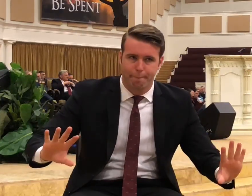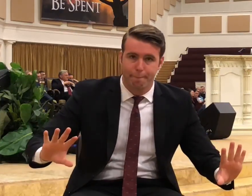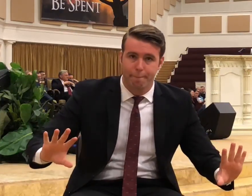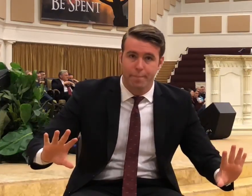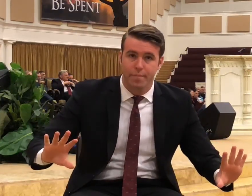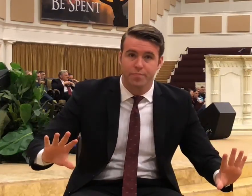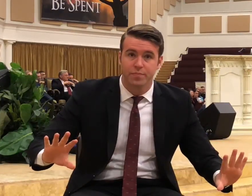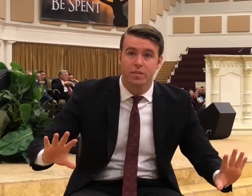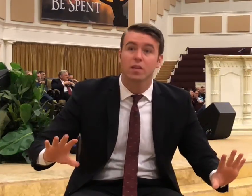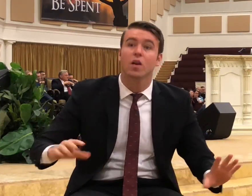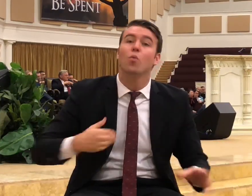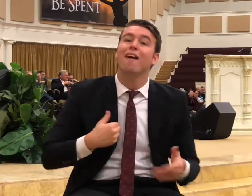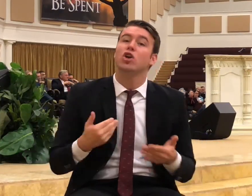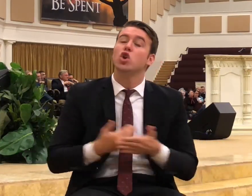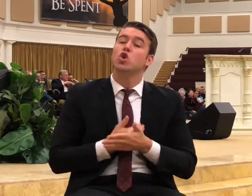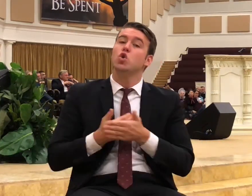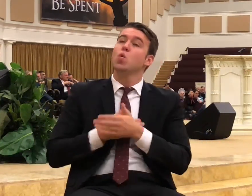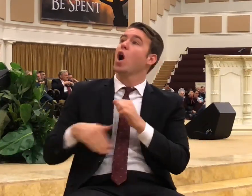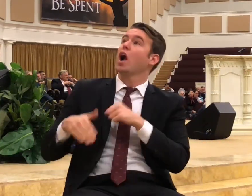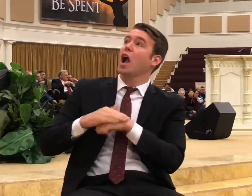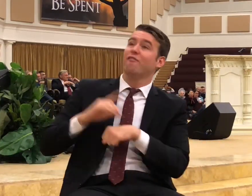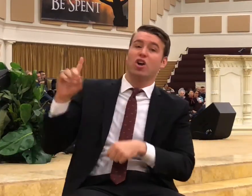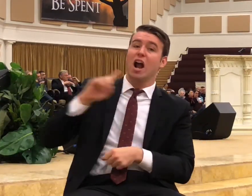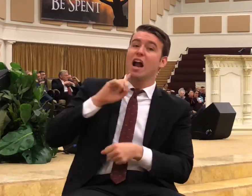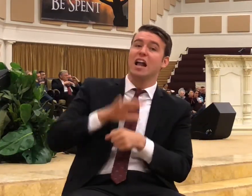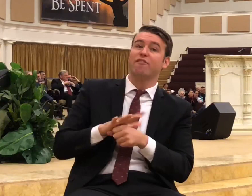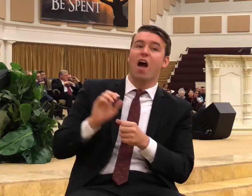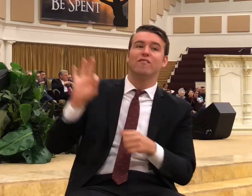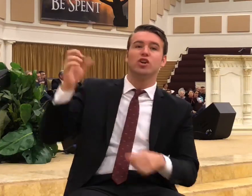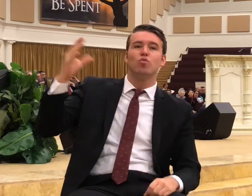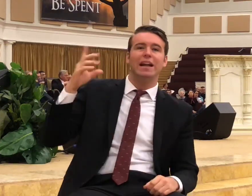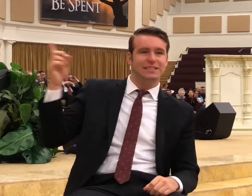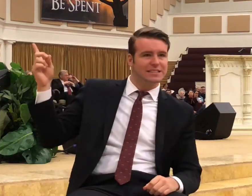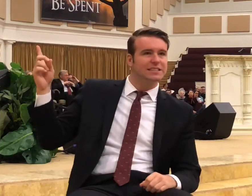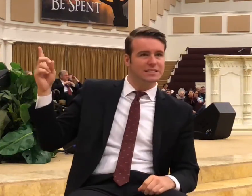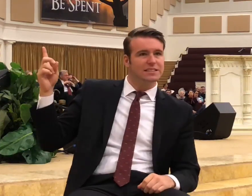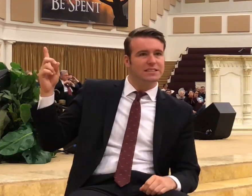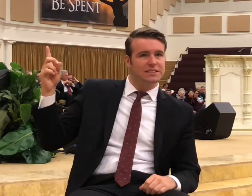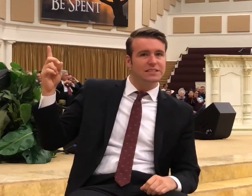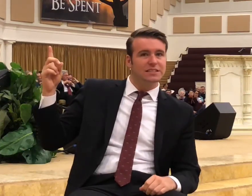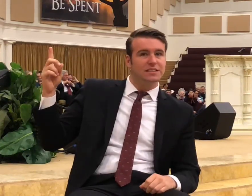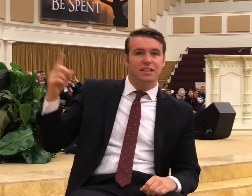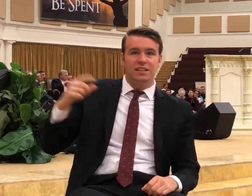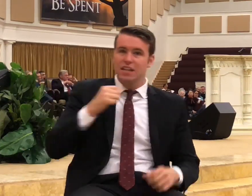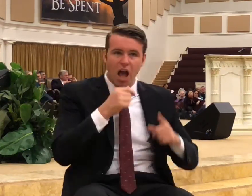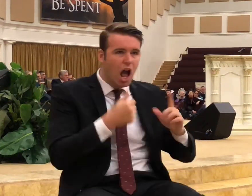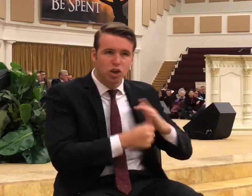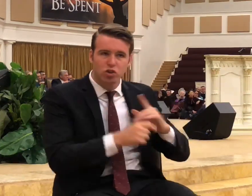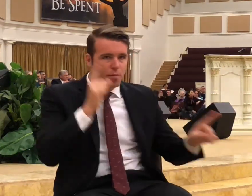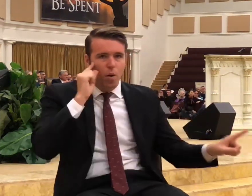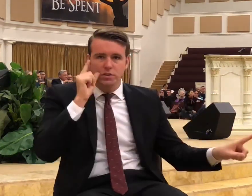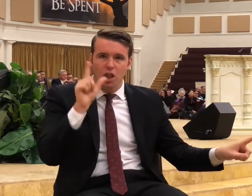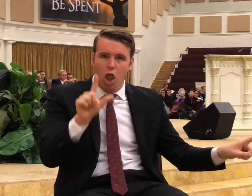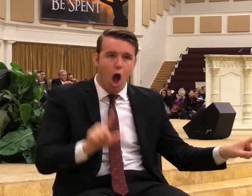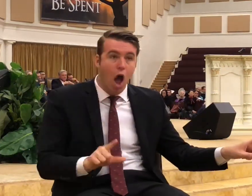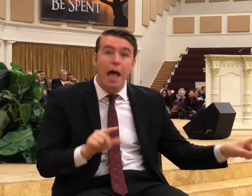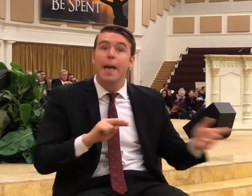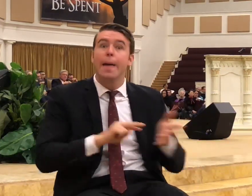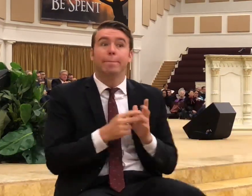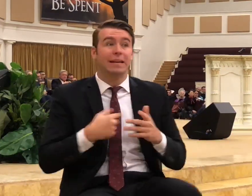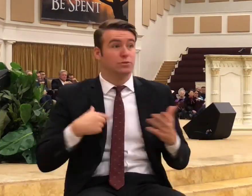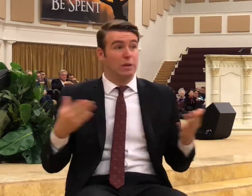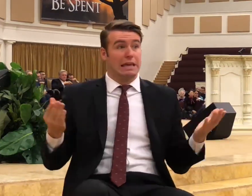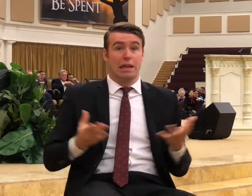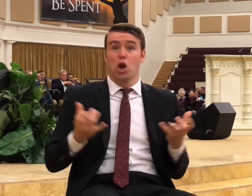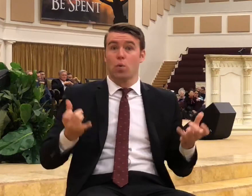See, we're under a new covenant. It's a covenant of grace. We're not under law. That means if we're here right